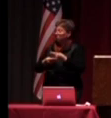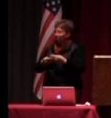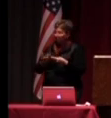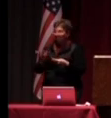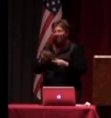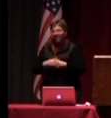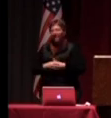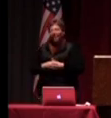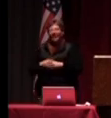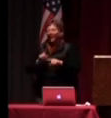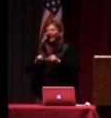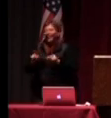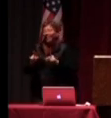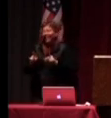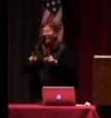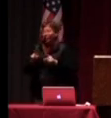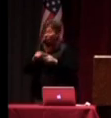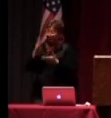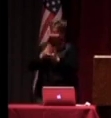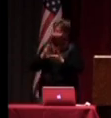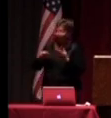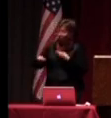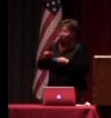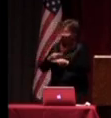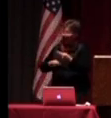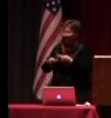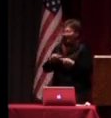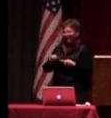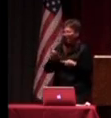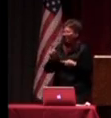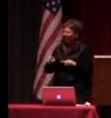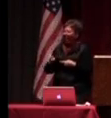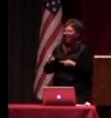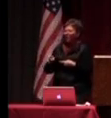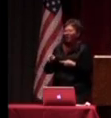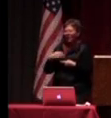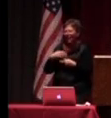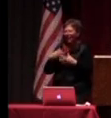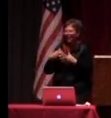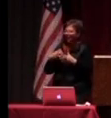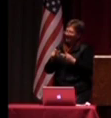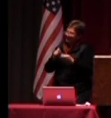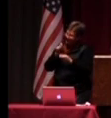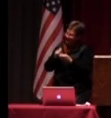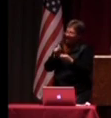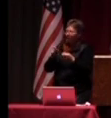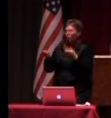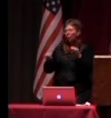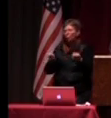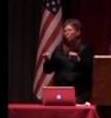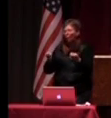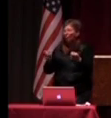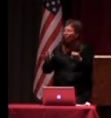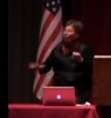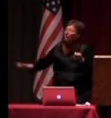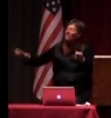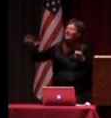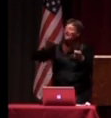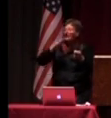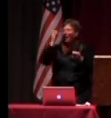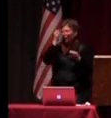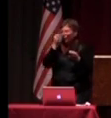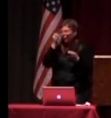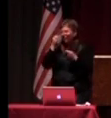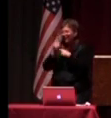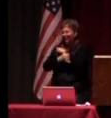period. But to do that, he would have had to exert an unprecedented degree of control over the entire European continent. He would have